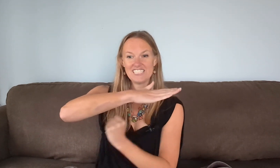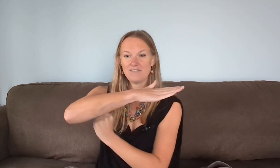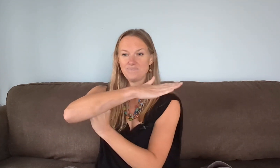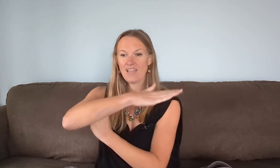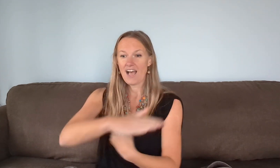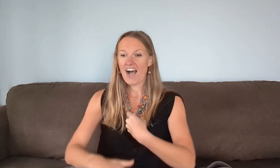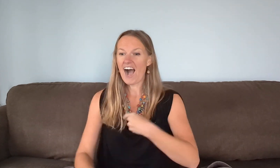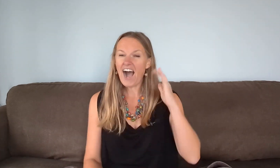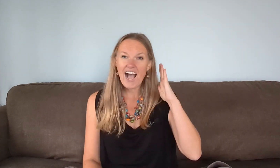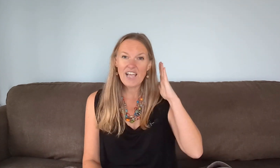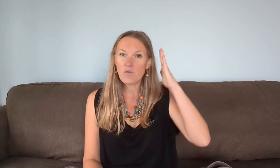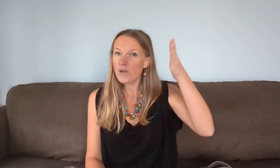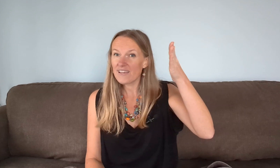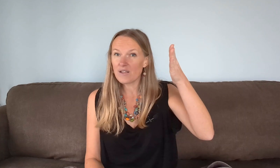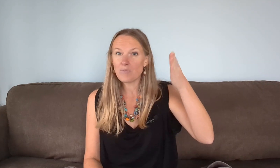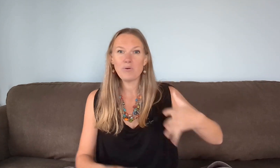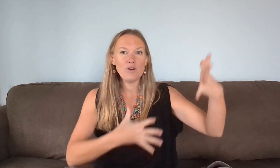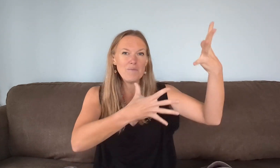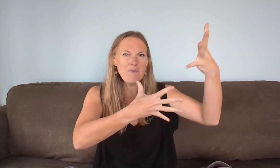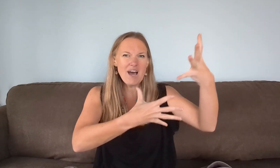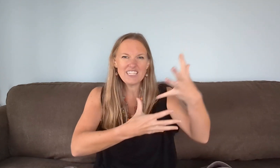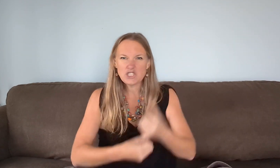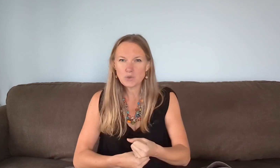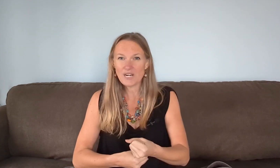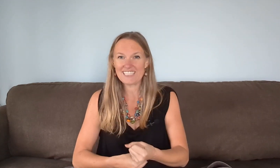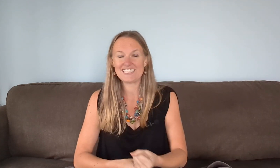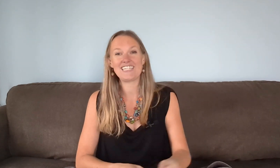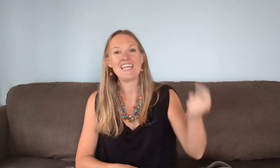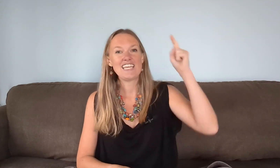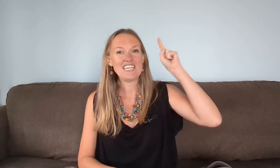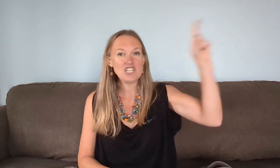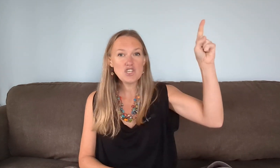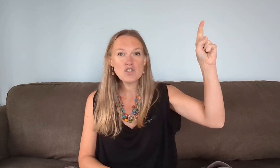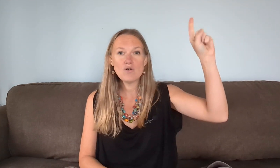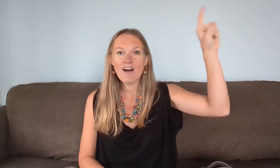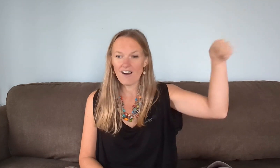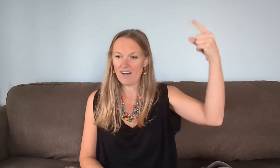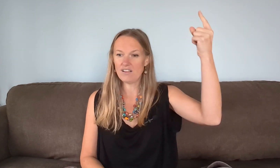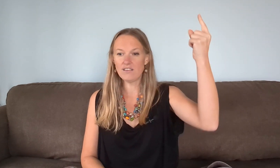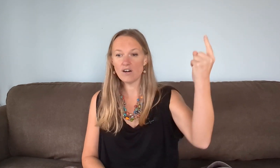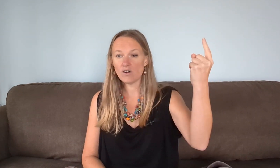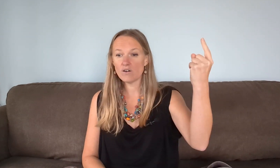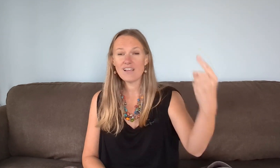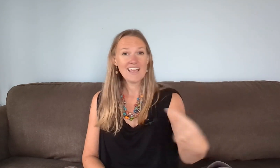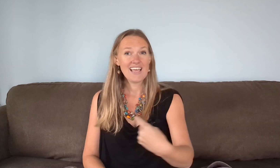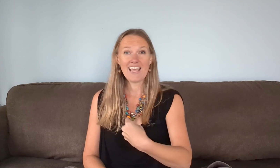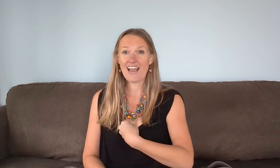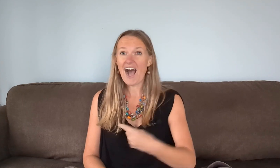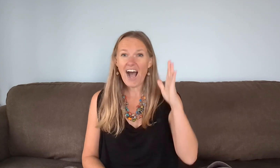foundation. I will put my trust in you alone, and